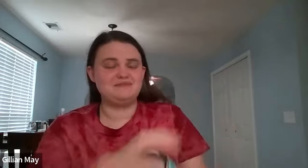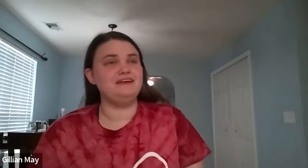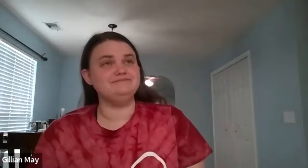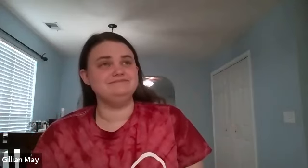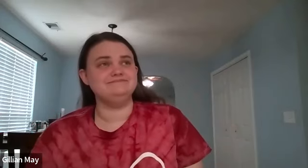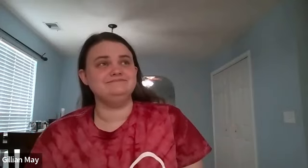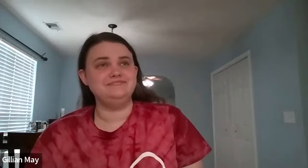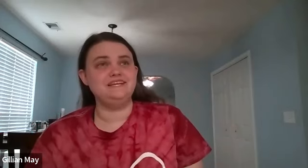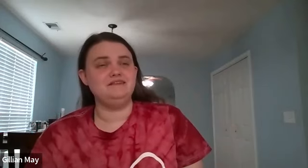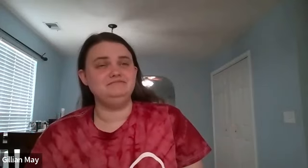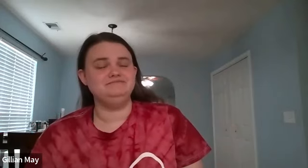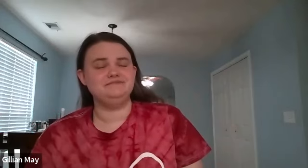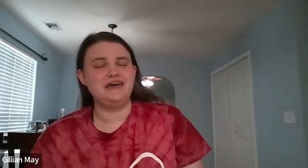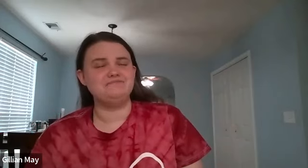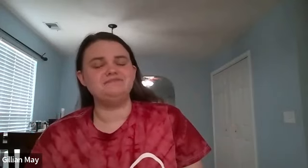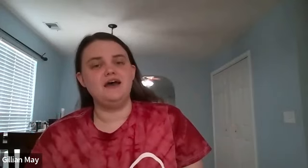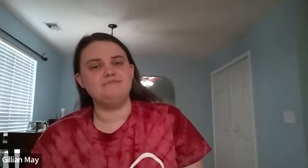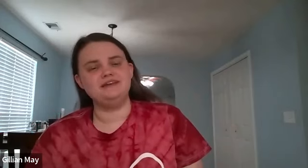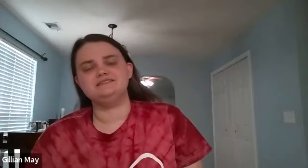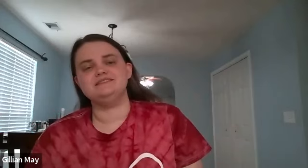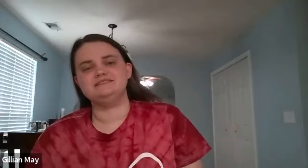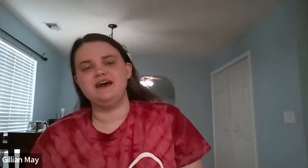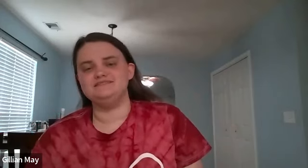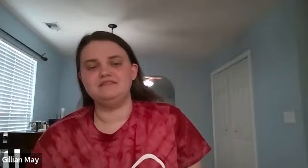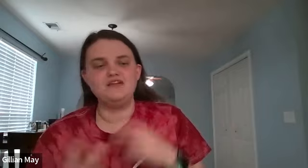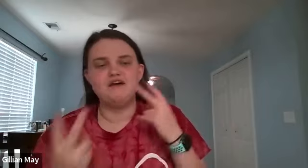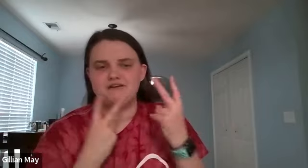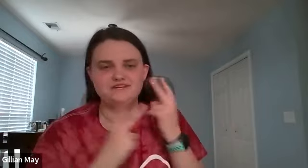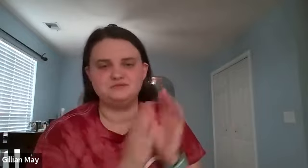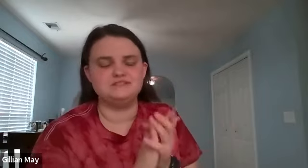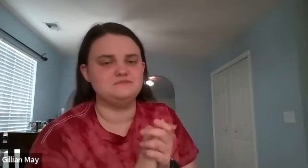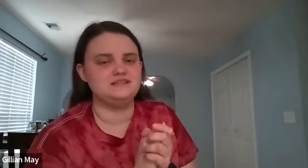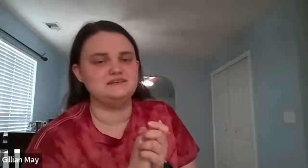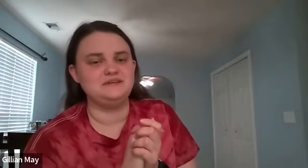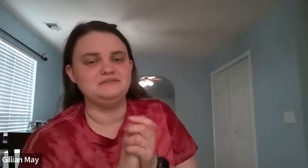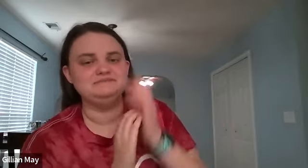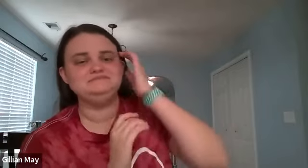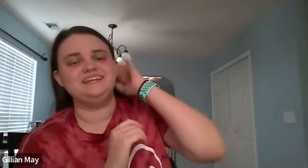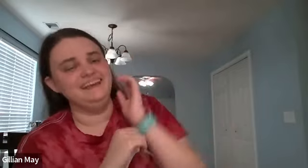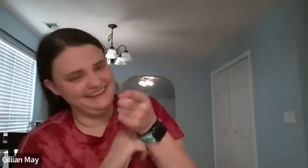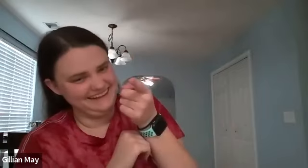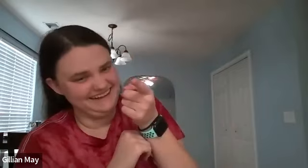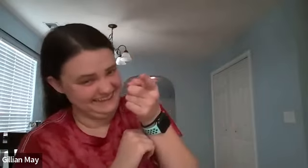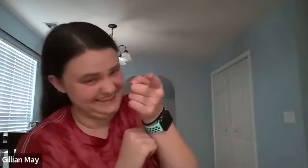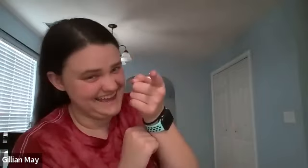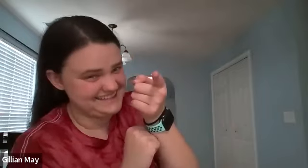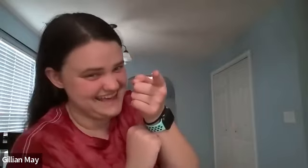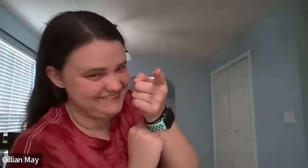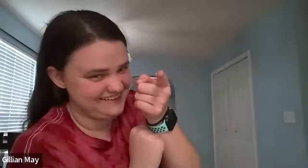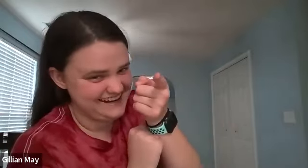like, yeah, makes sense. Got it. I love how visual some signs can be. Yes, that one.